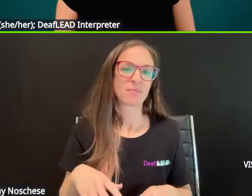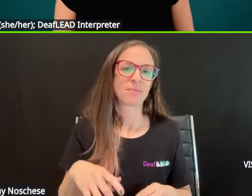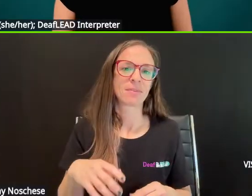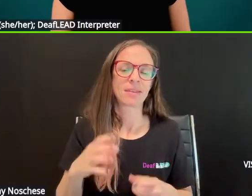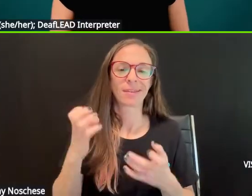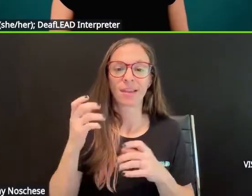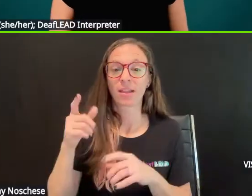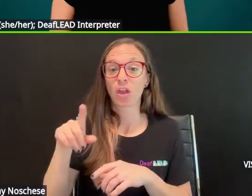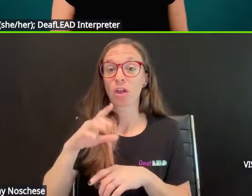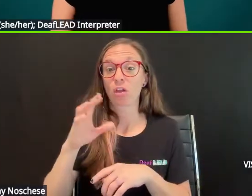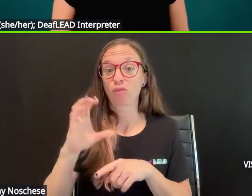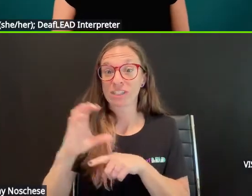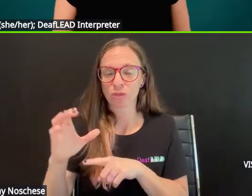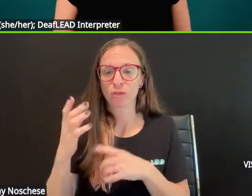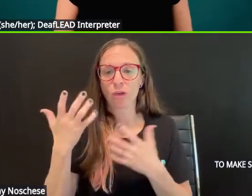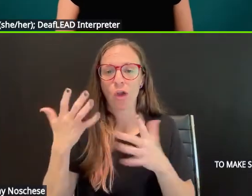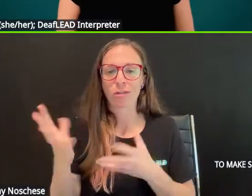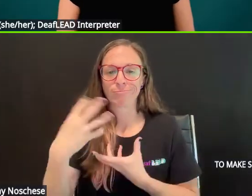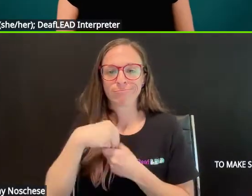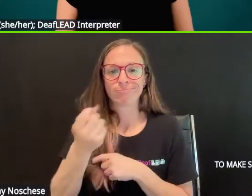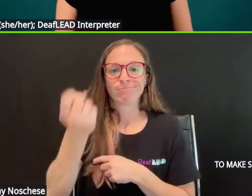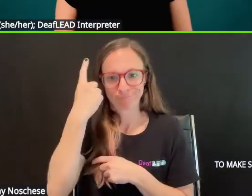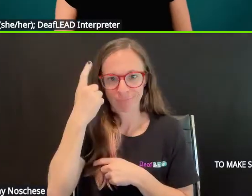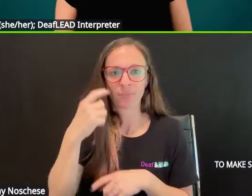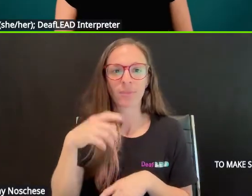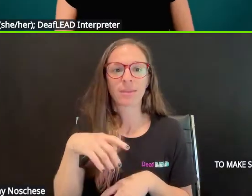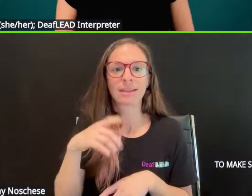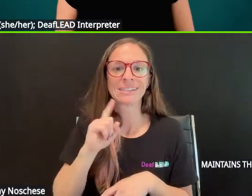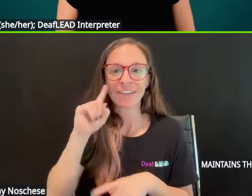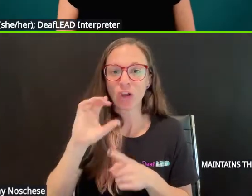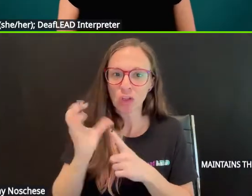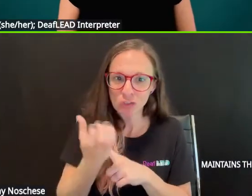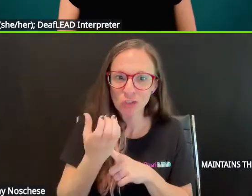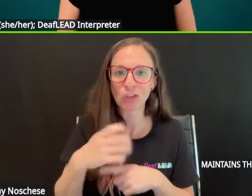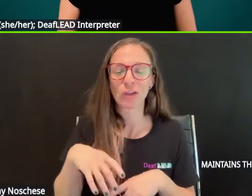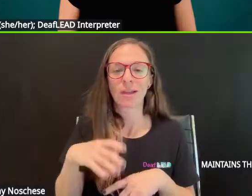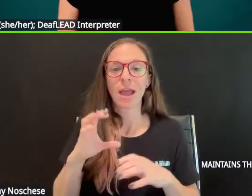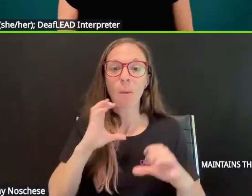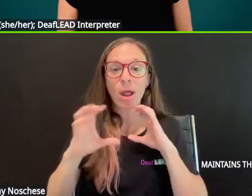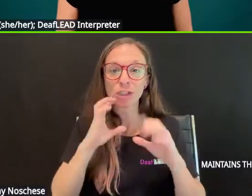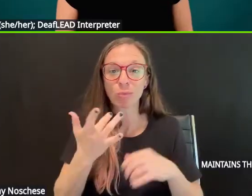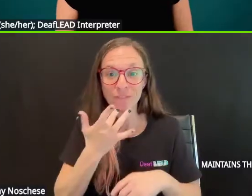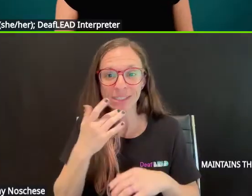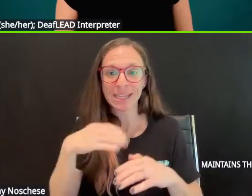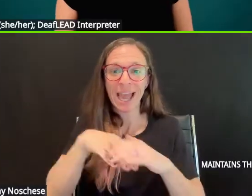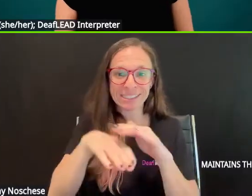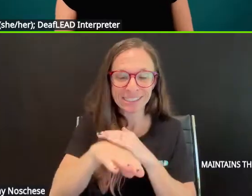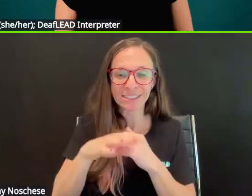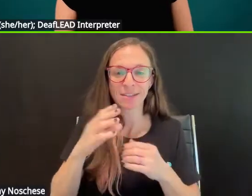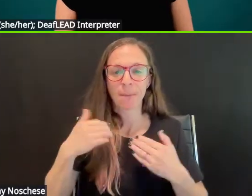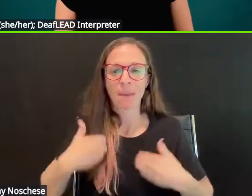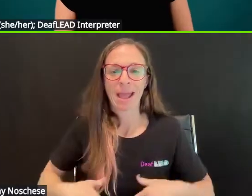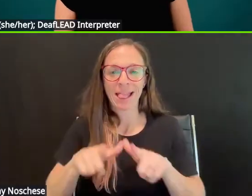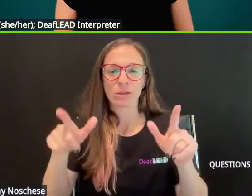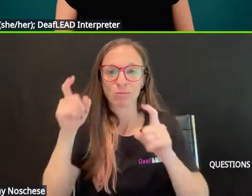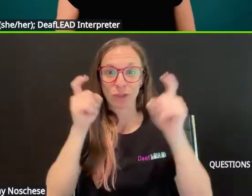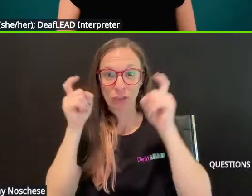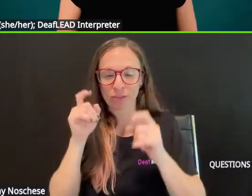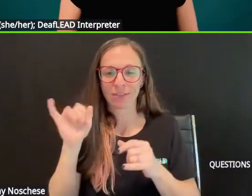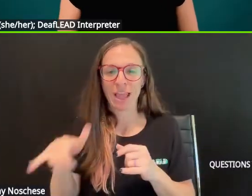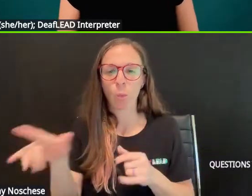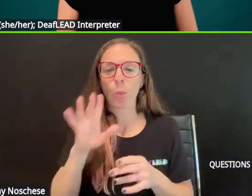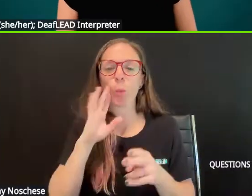they're able to answer and understand the information. Crisis counselors also understand deaf culture,